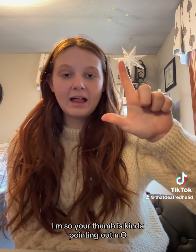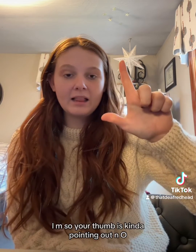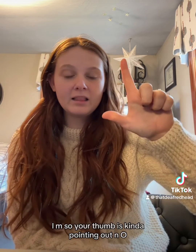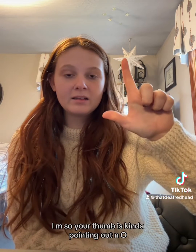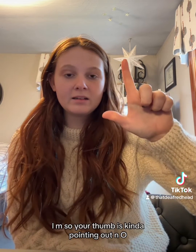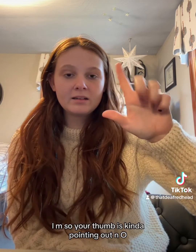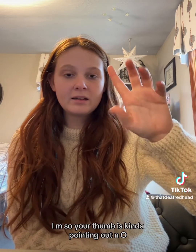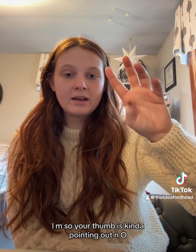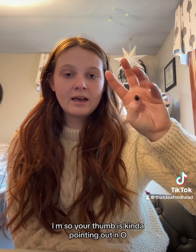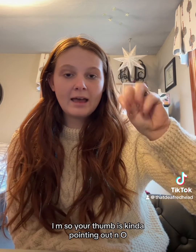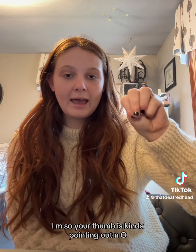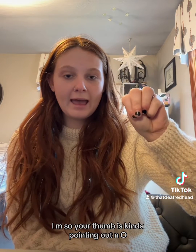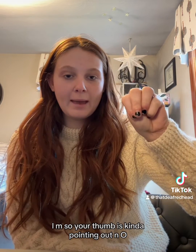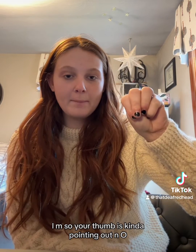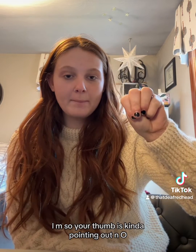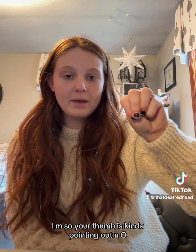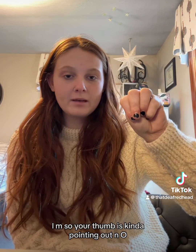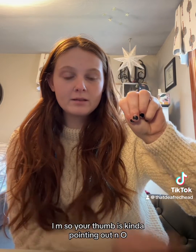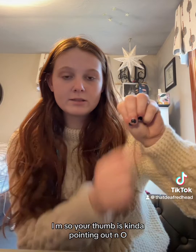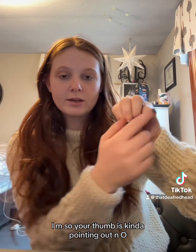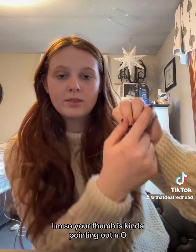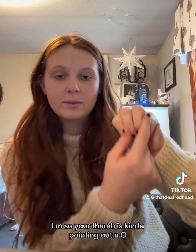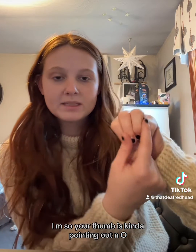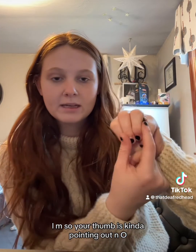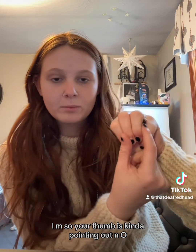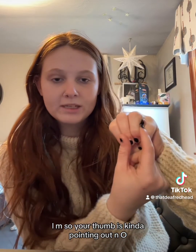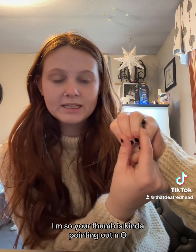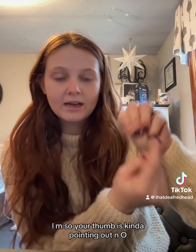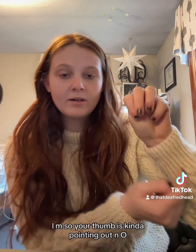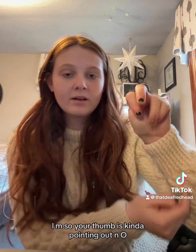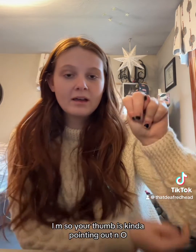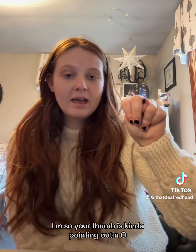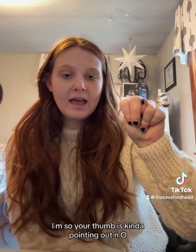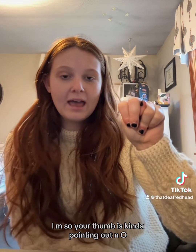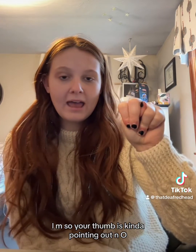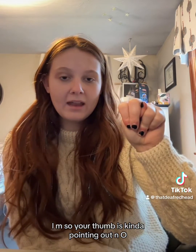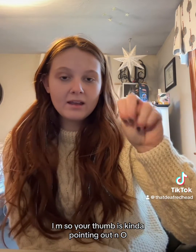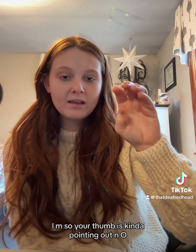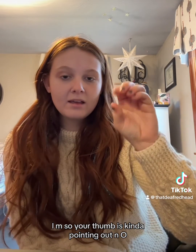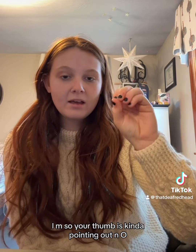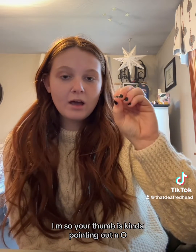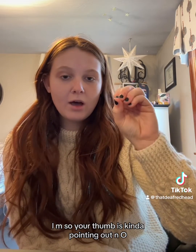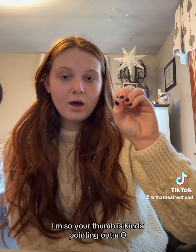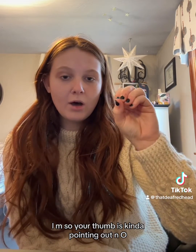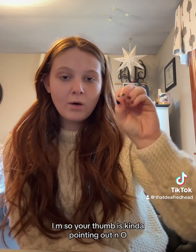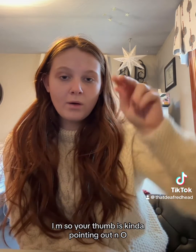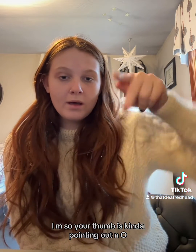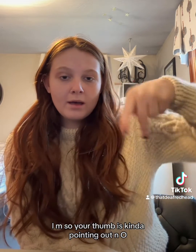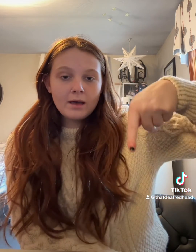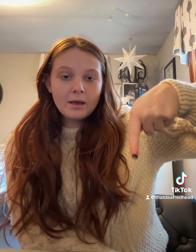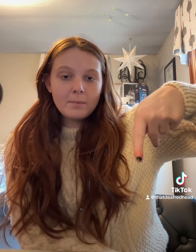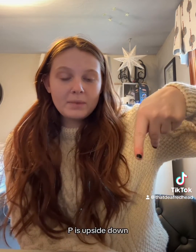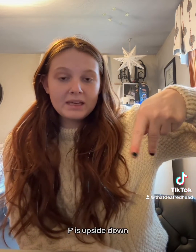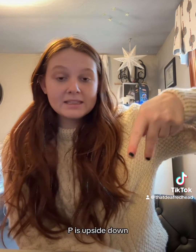L, M, so your thumb is kind of pointing out, N, O, P is